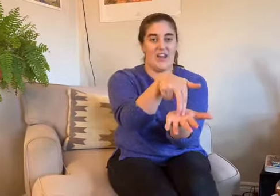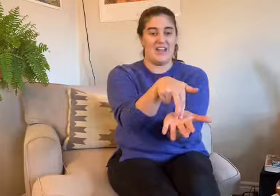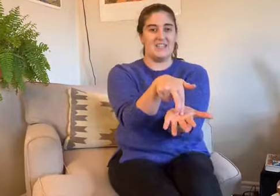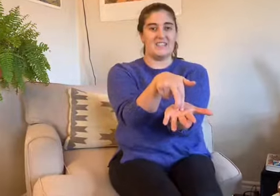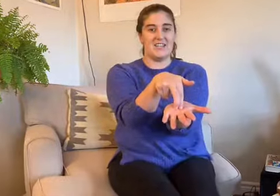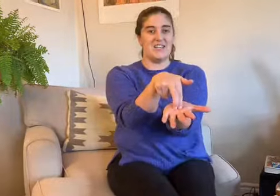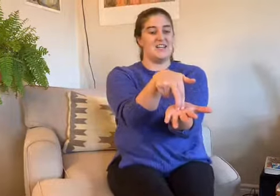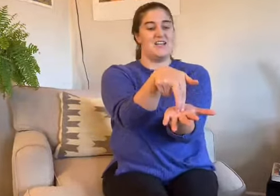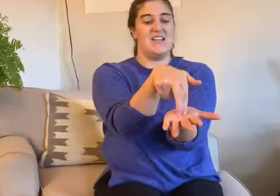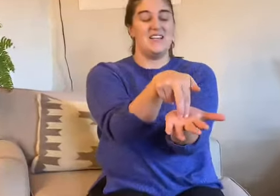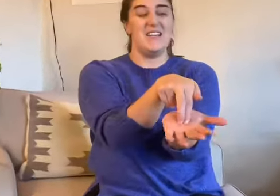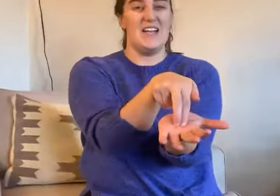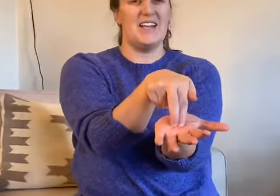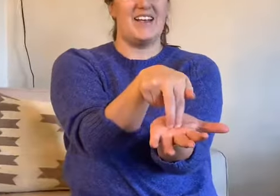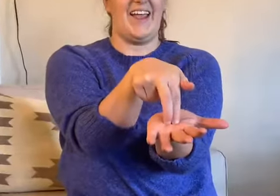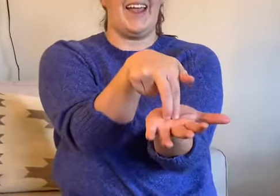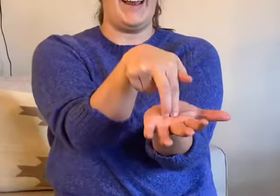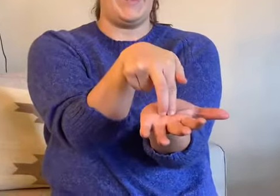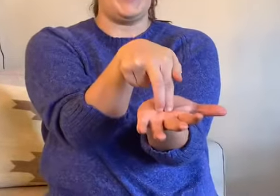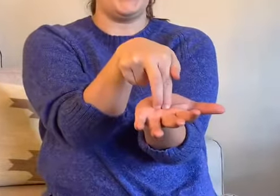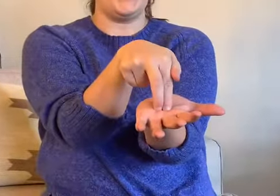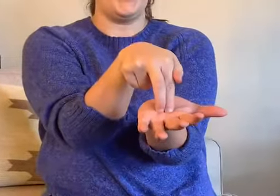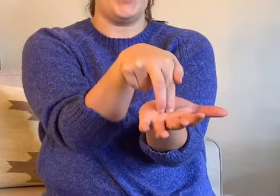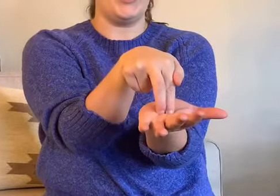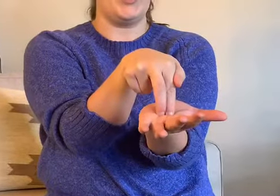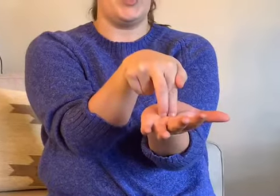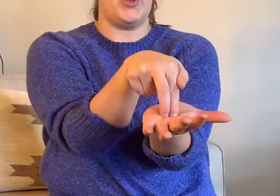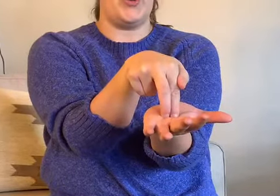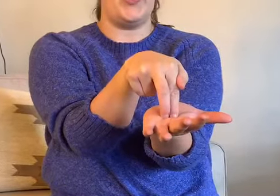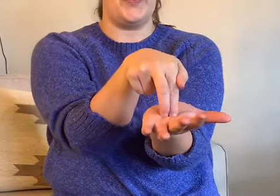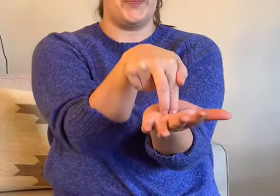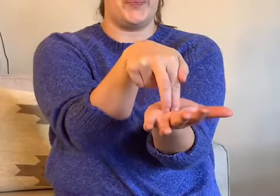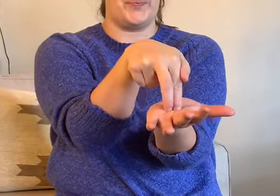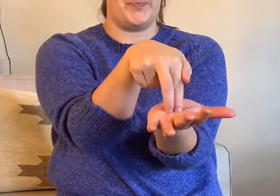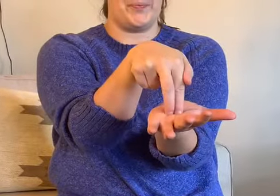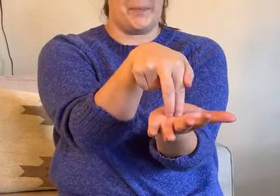hands. And here we go.